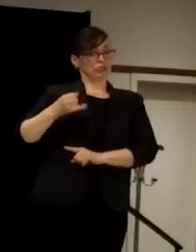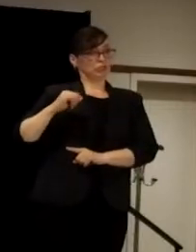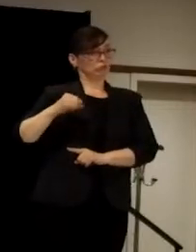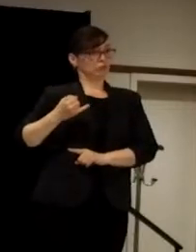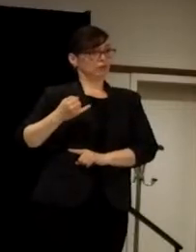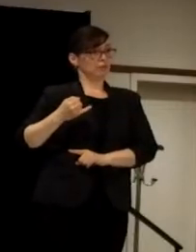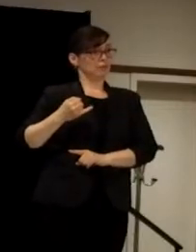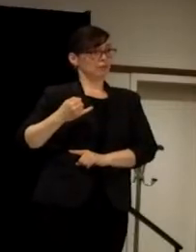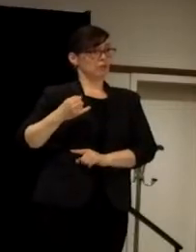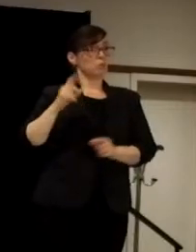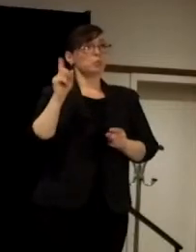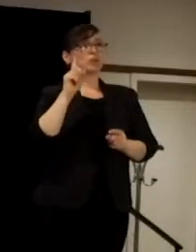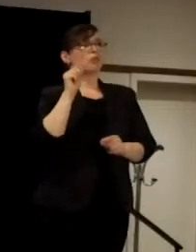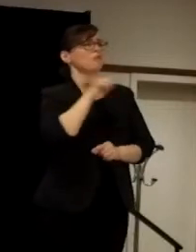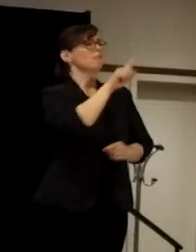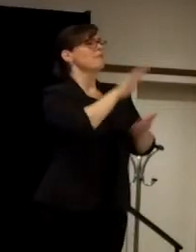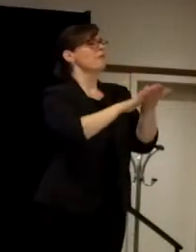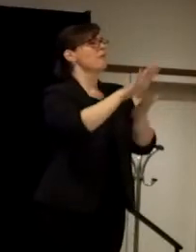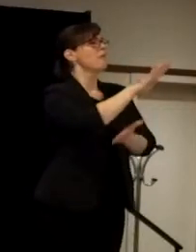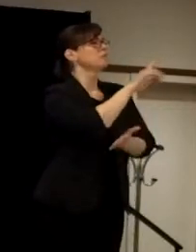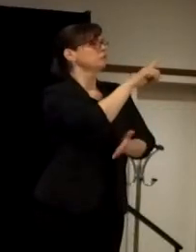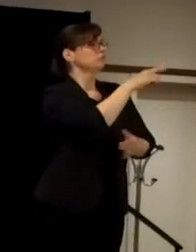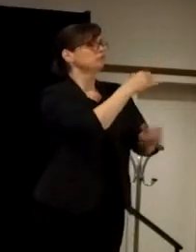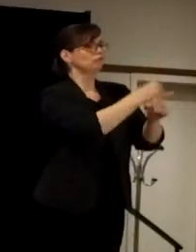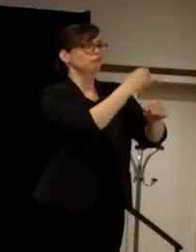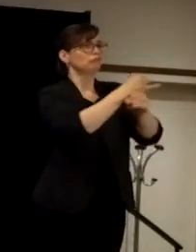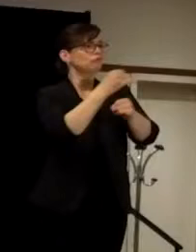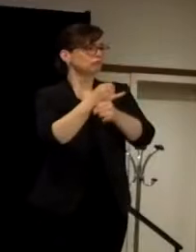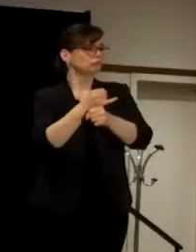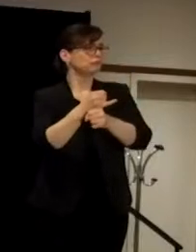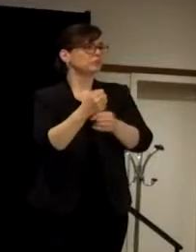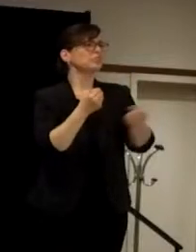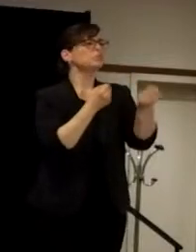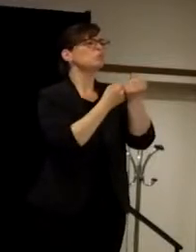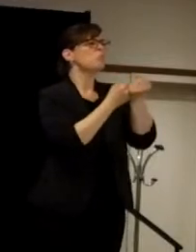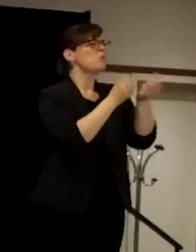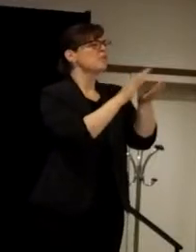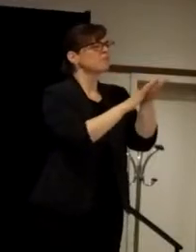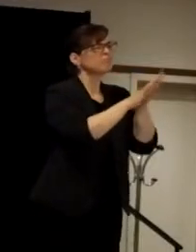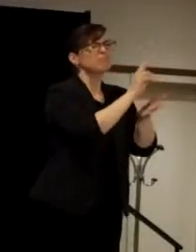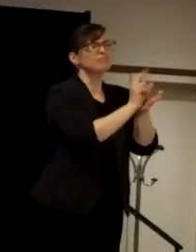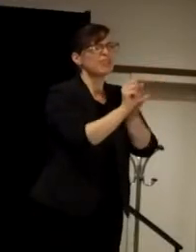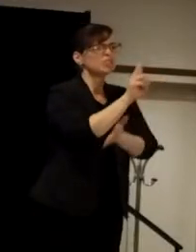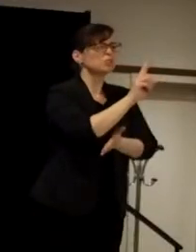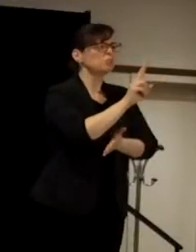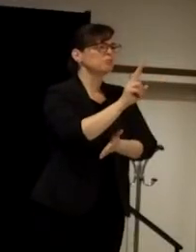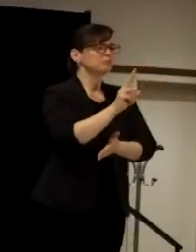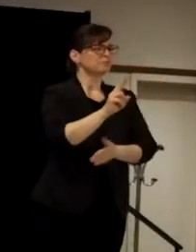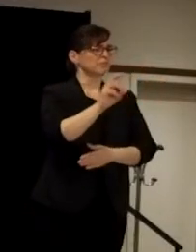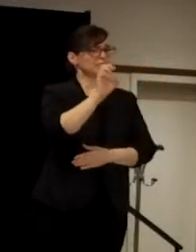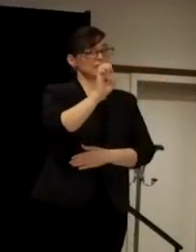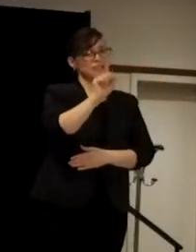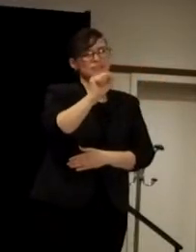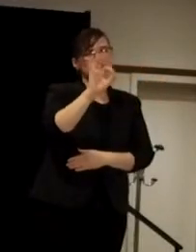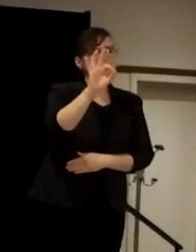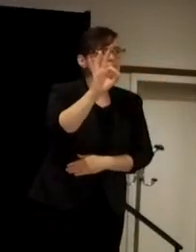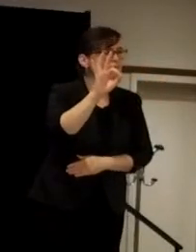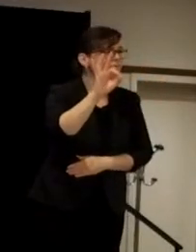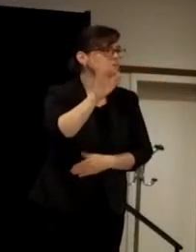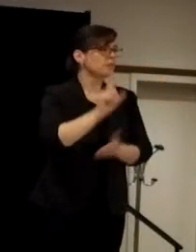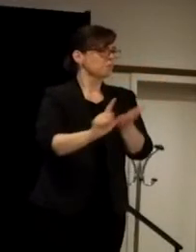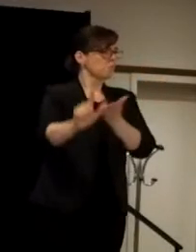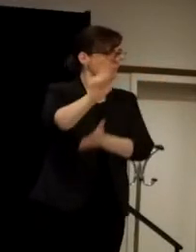to support Syracuse University in their vaccination efforts. ESF, Lemoyne, we'll be working with OCC.